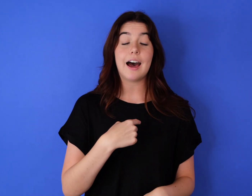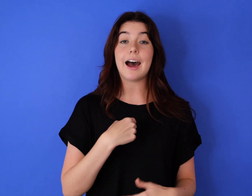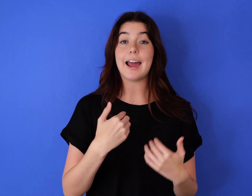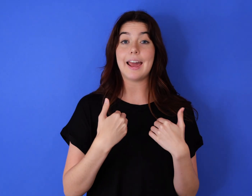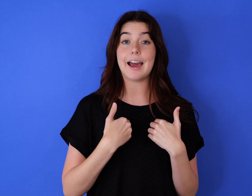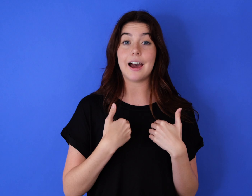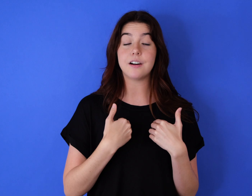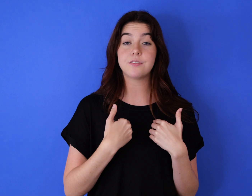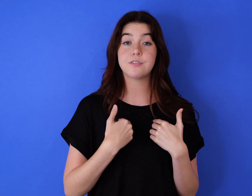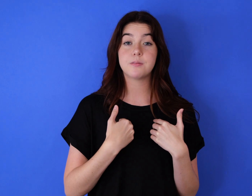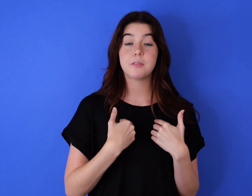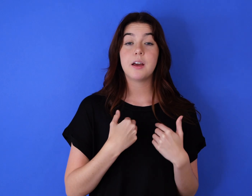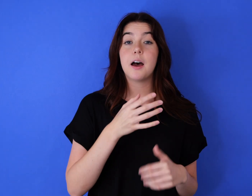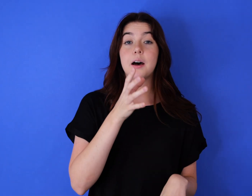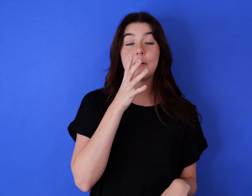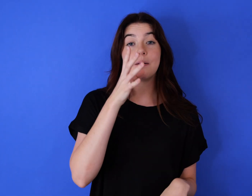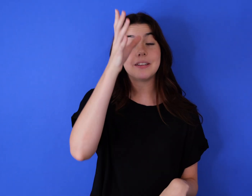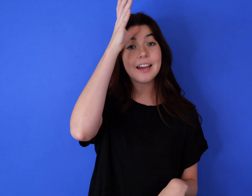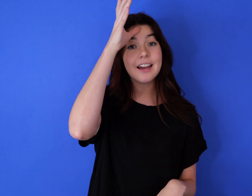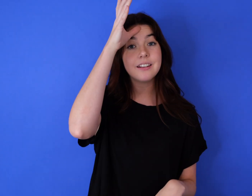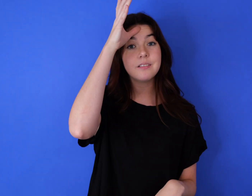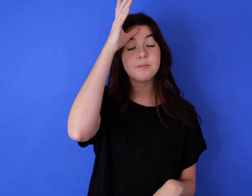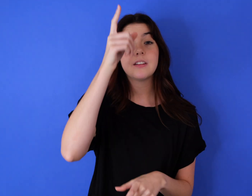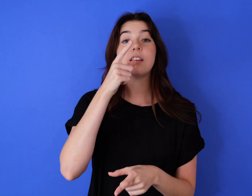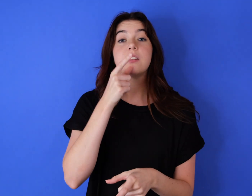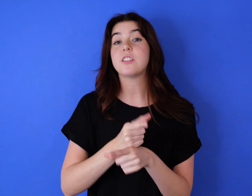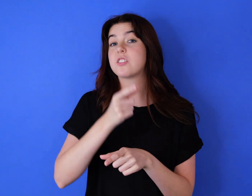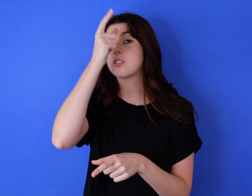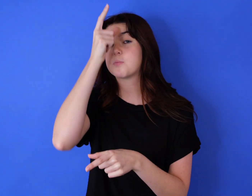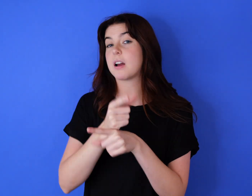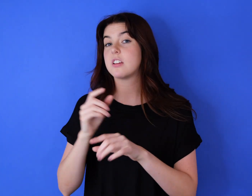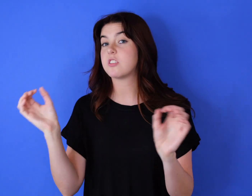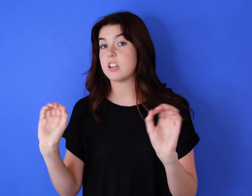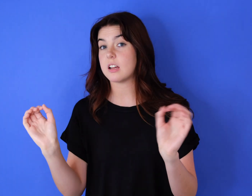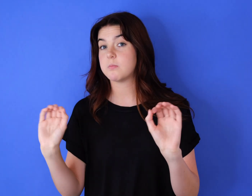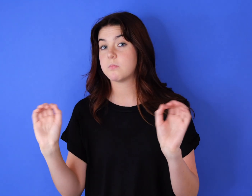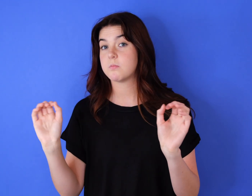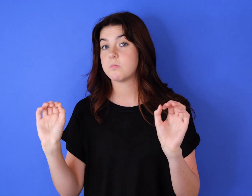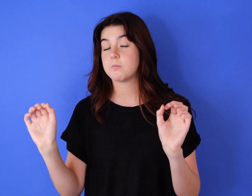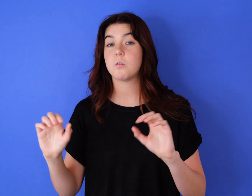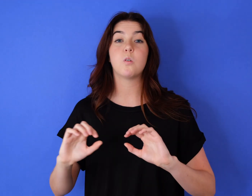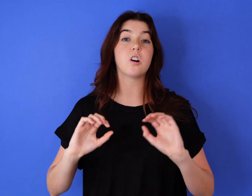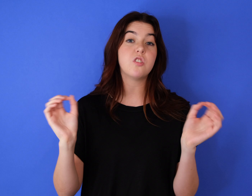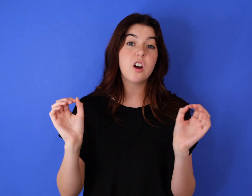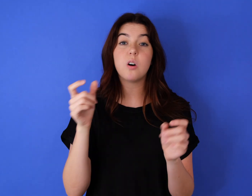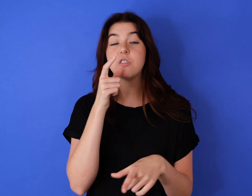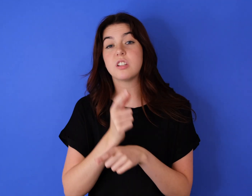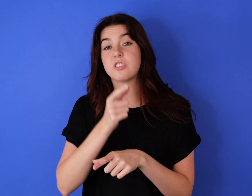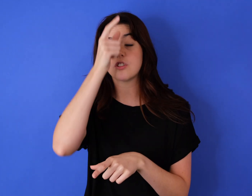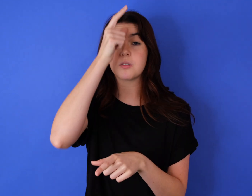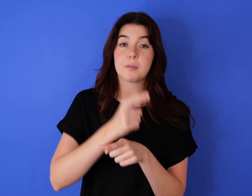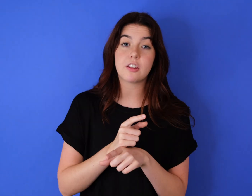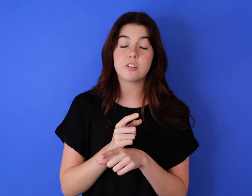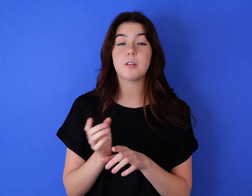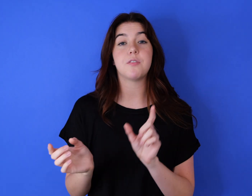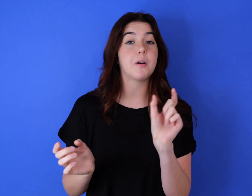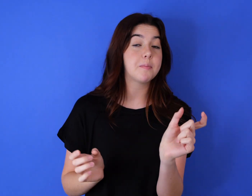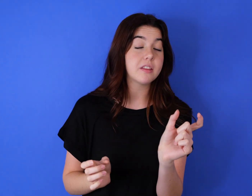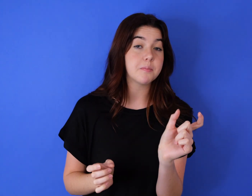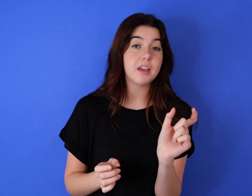I have a mom and dad, sisters, brothers, none. Or no sisters and brothers. If you want to put it at the beginning,